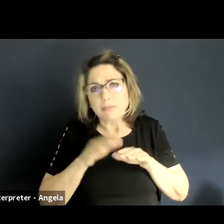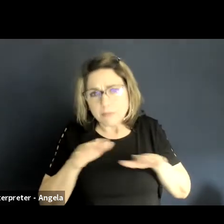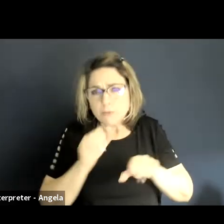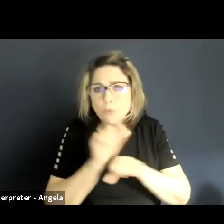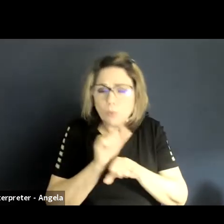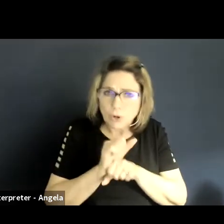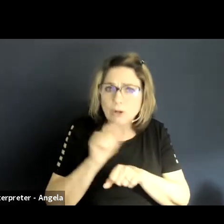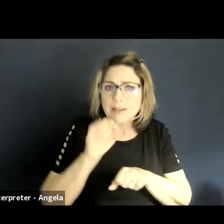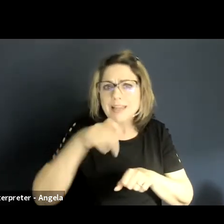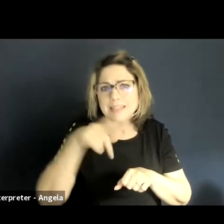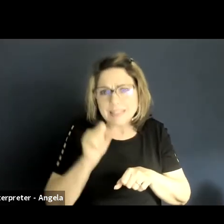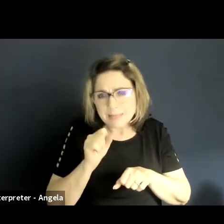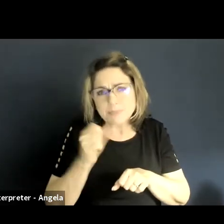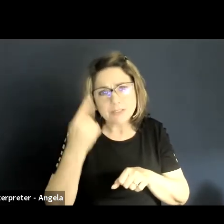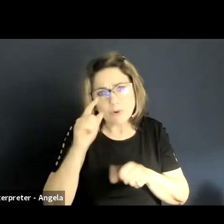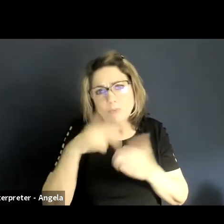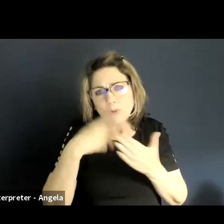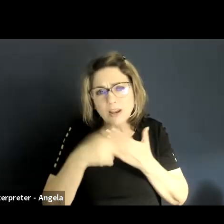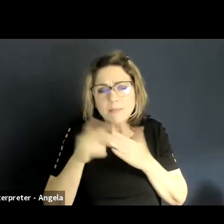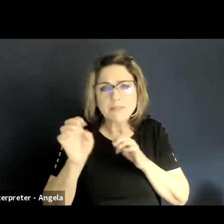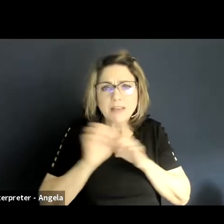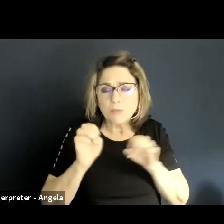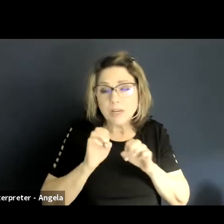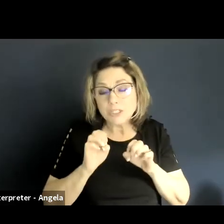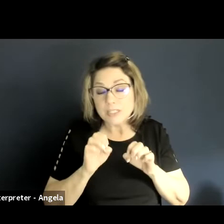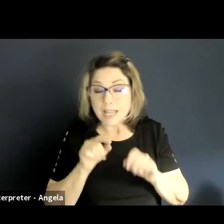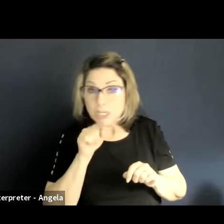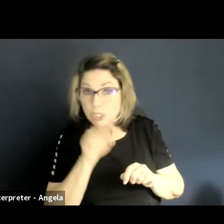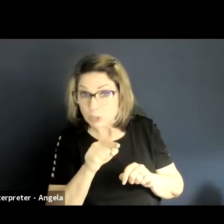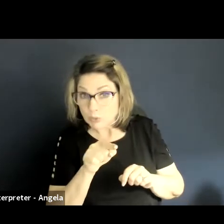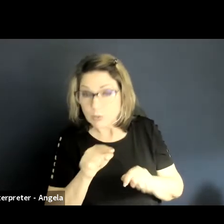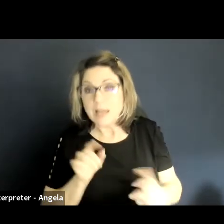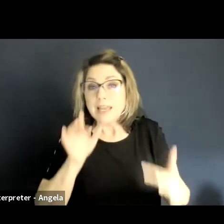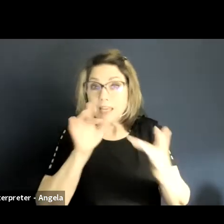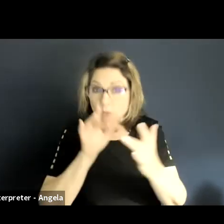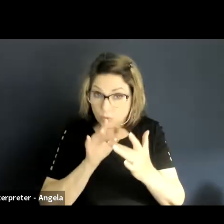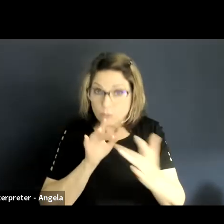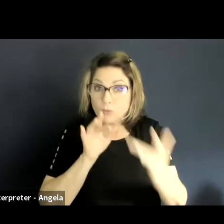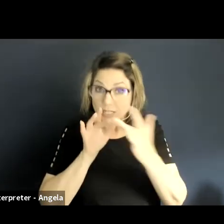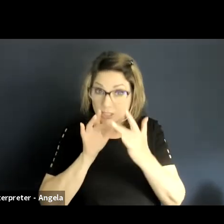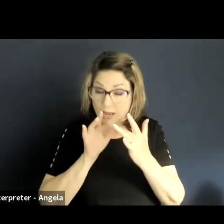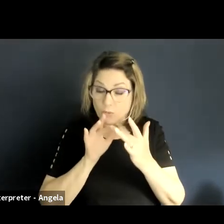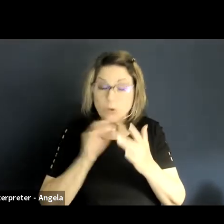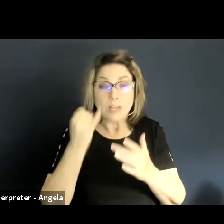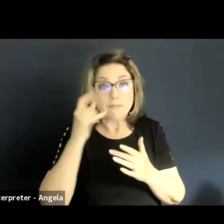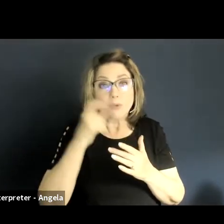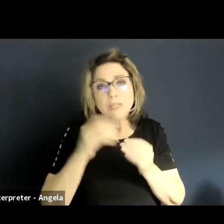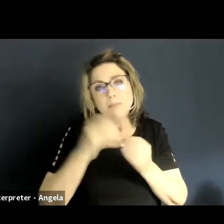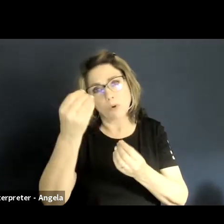for successful program evaluation, and then look to you to reach out if you need help or more information on this